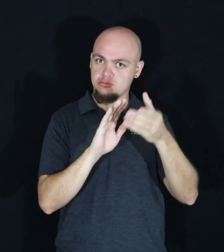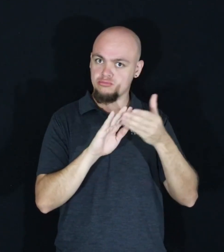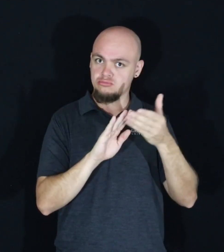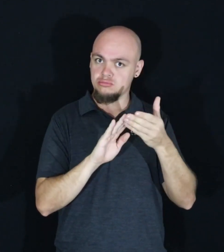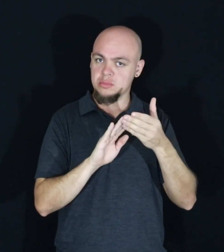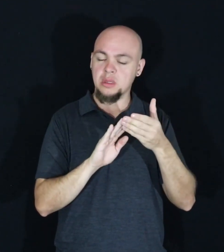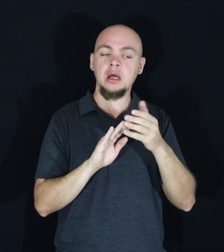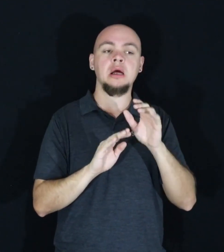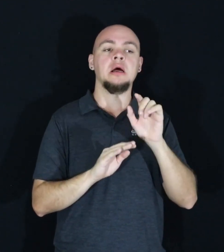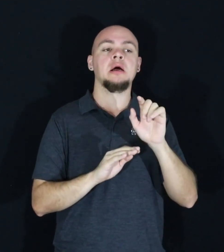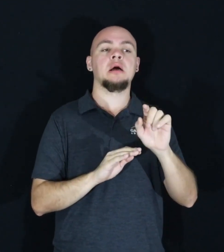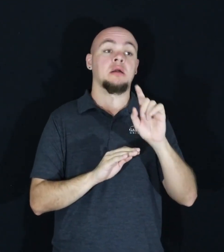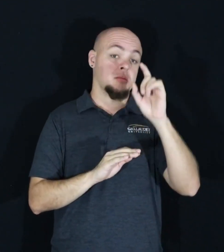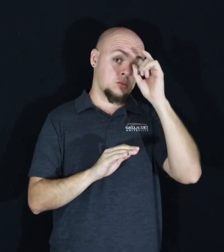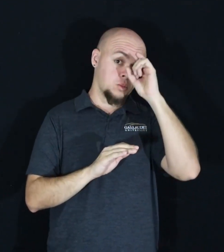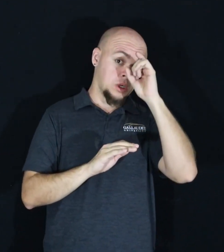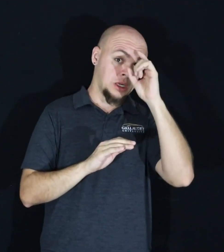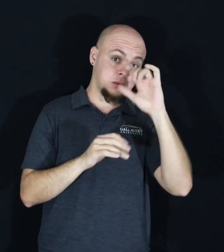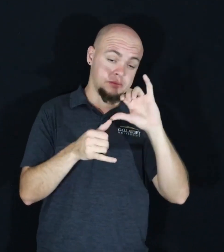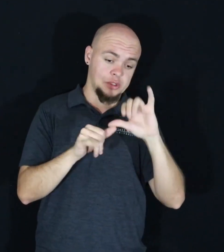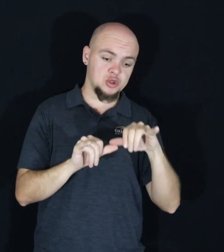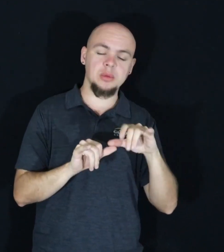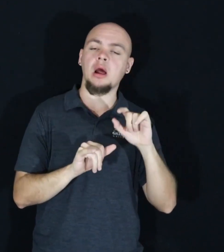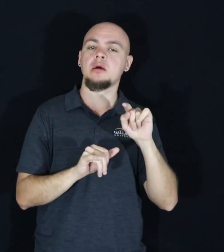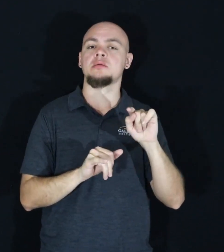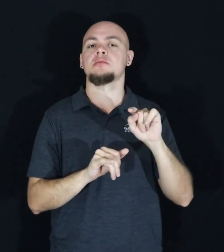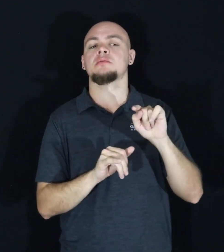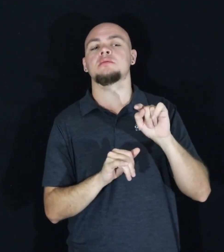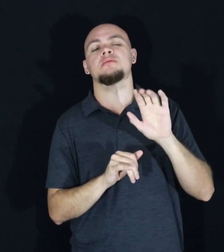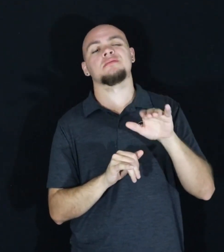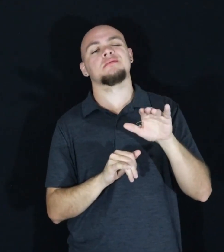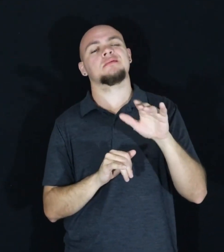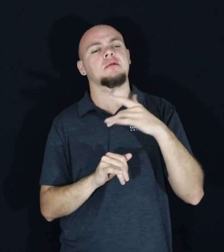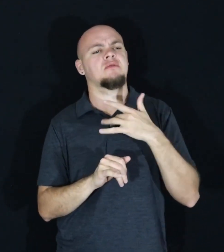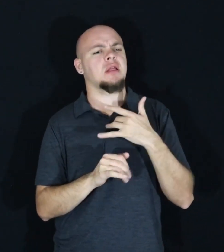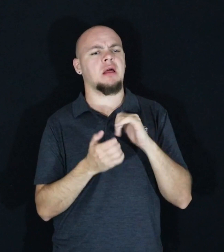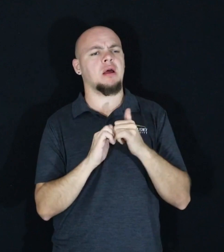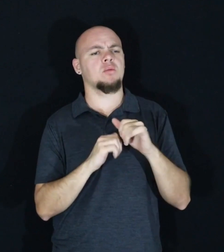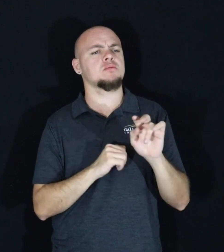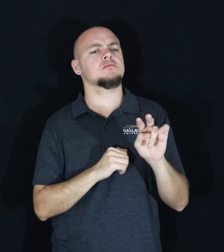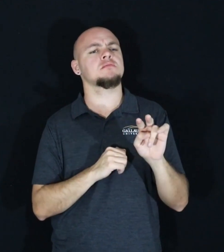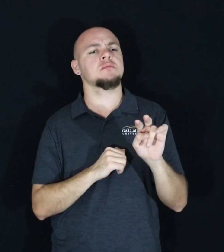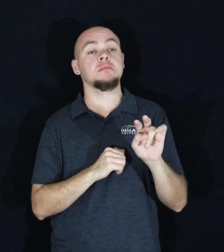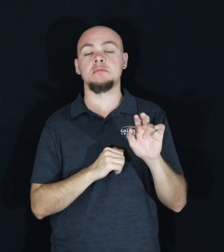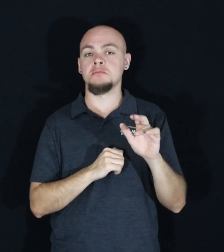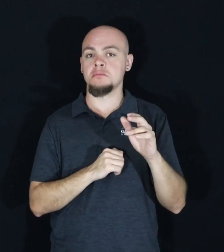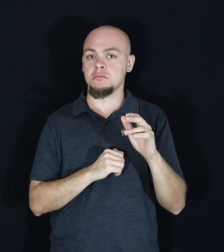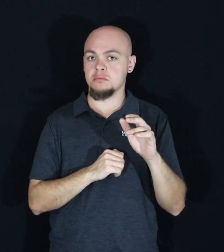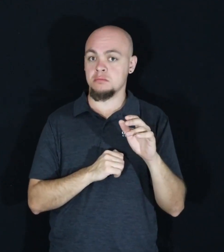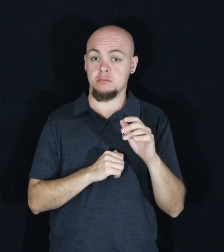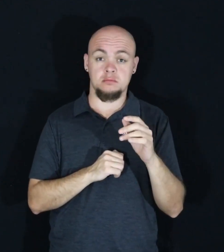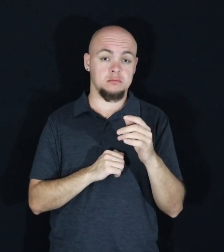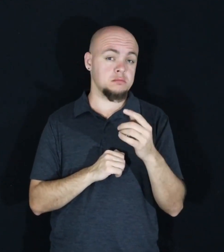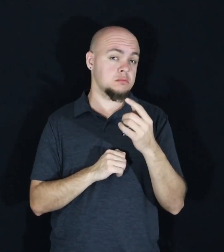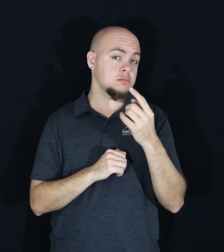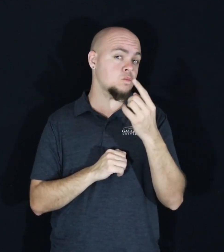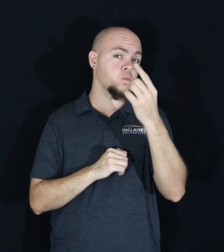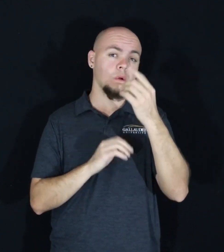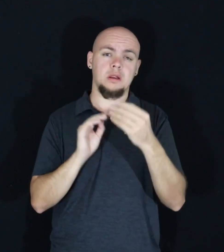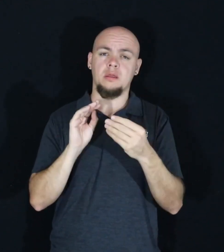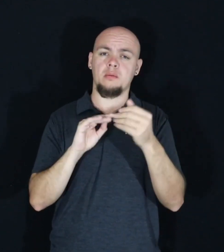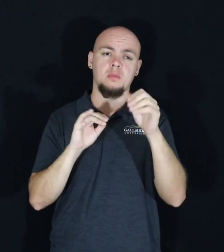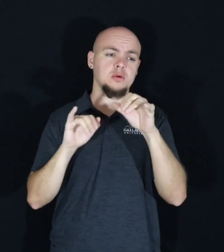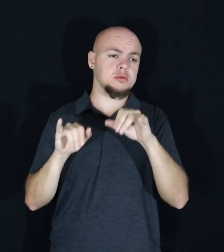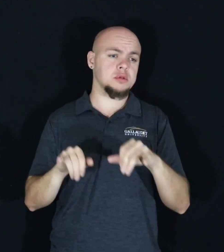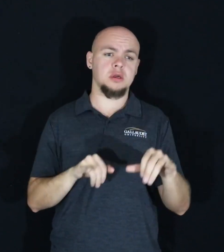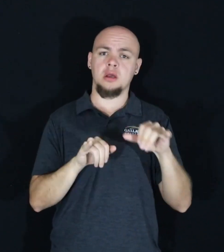with the brain measurements, we also asked people how they felt about it. And one of the most remarkable